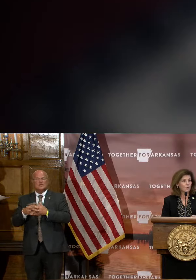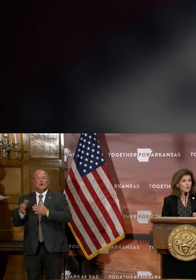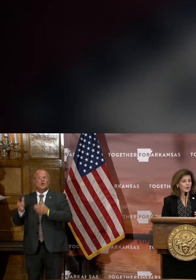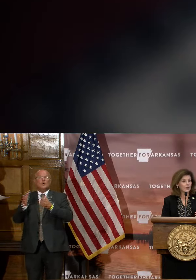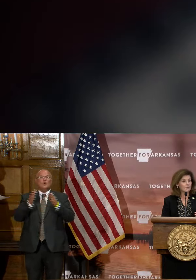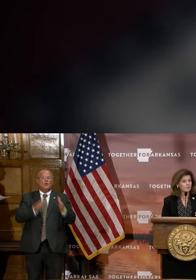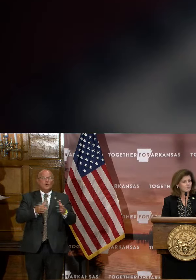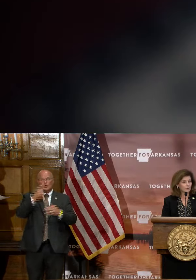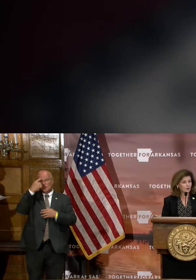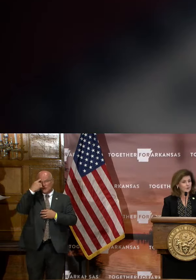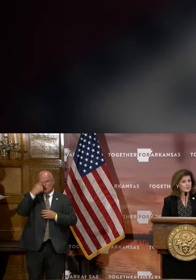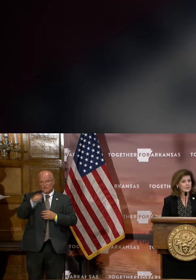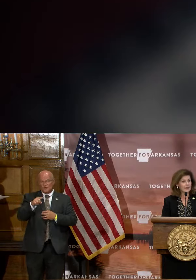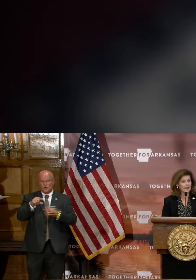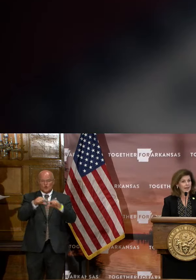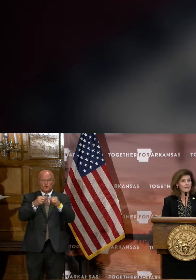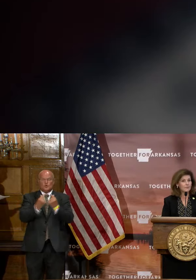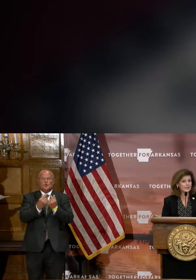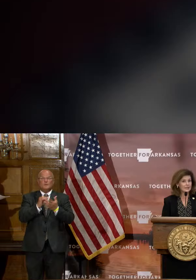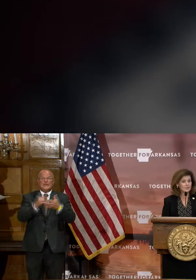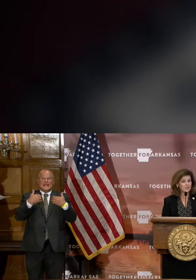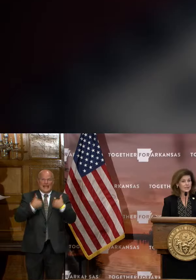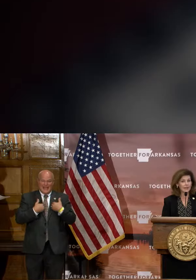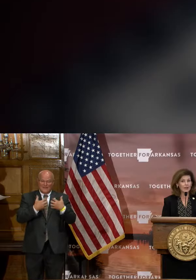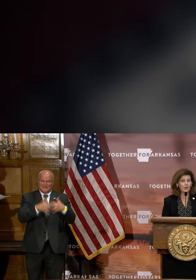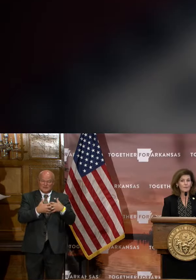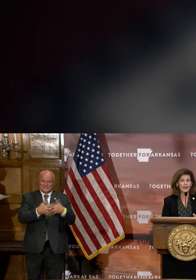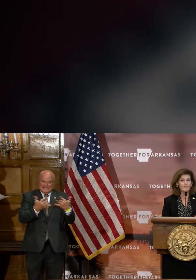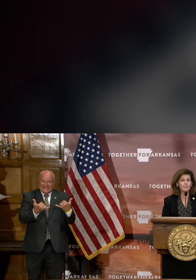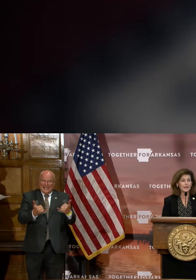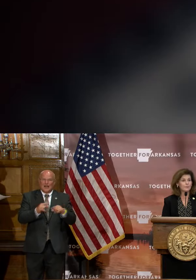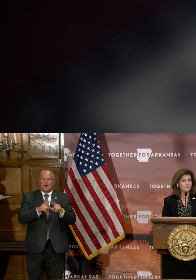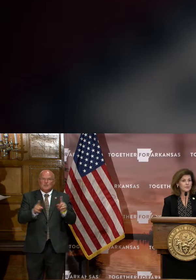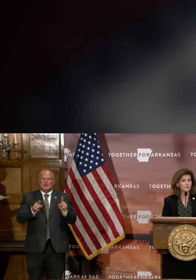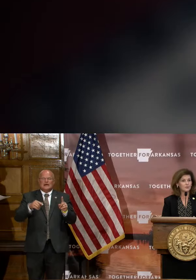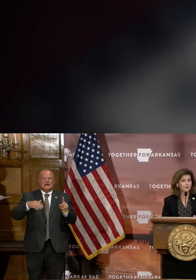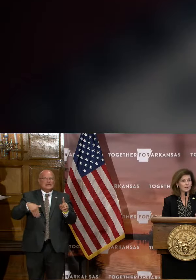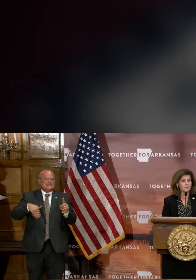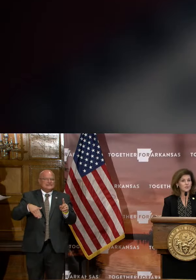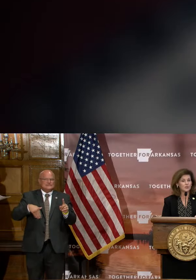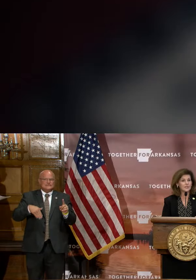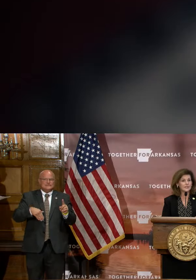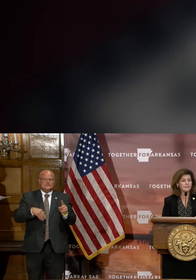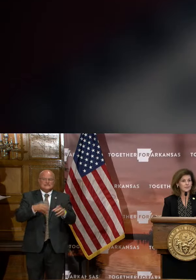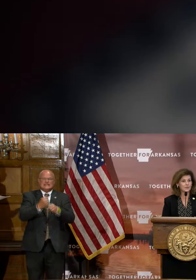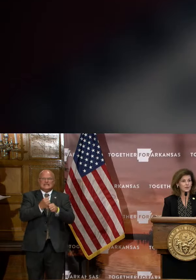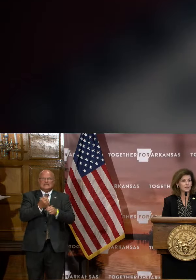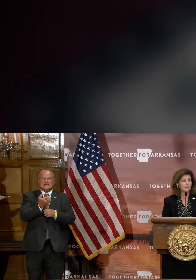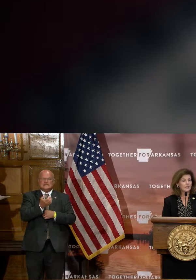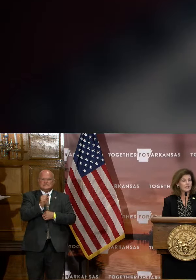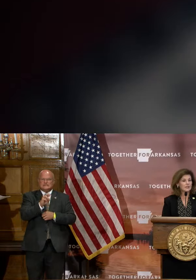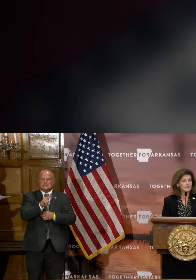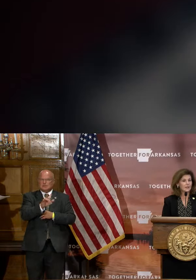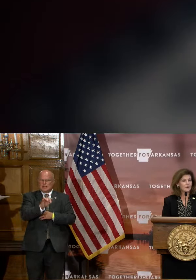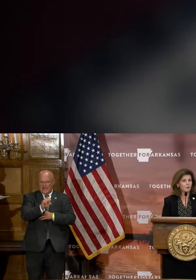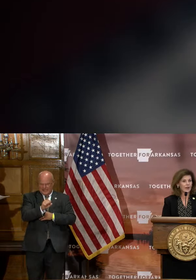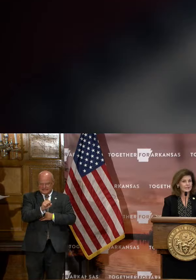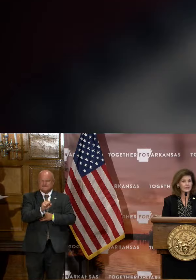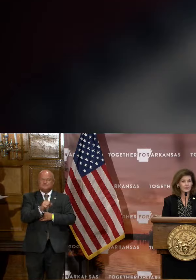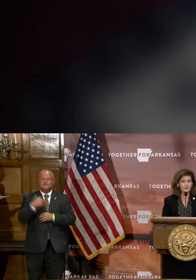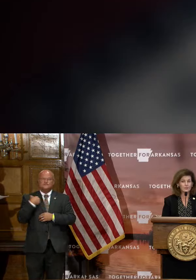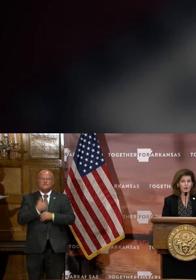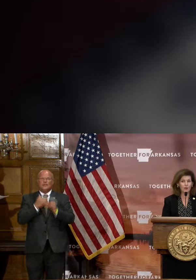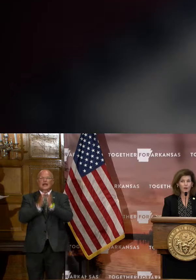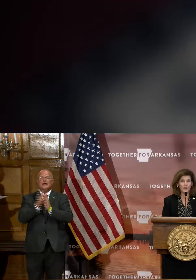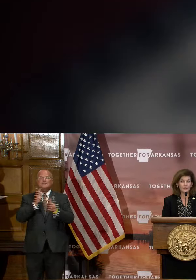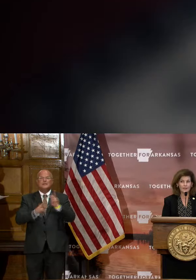or for groups that have a BD machine now but haven't been able to secure testing material. So we're